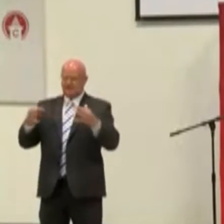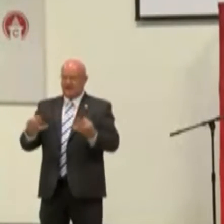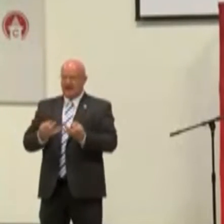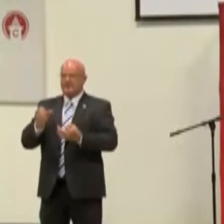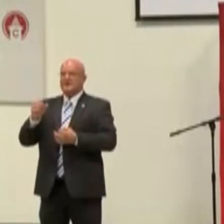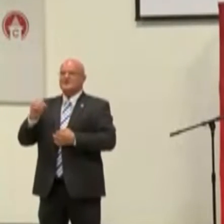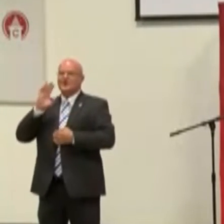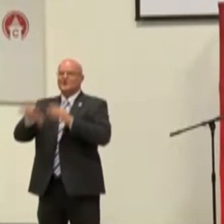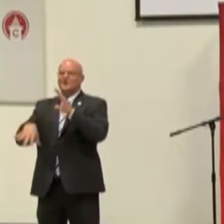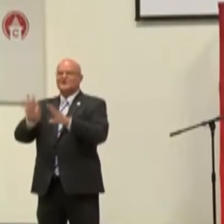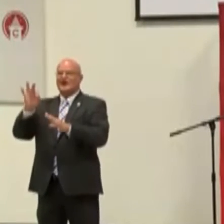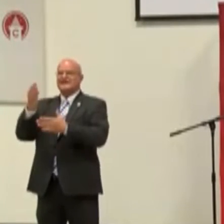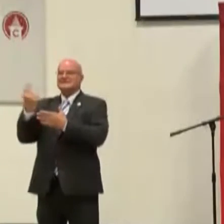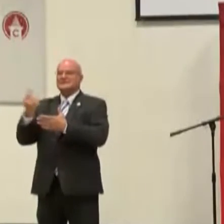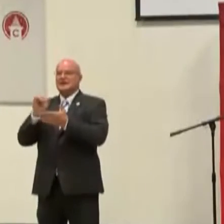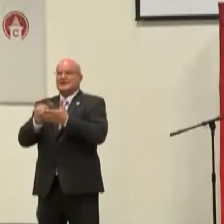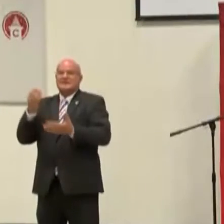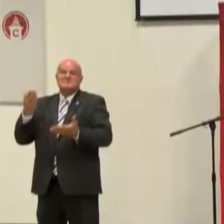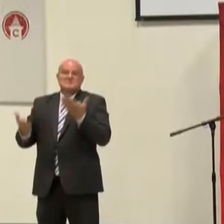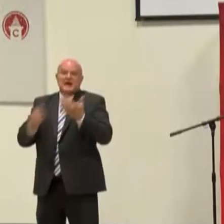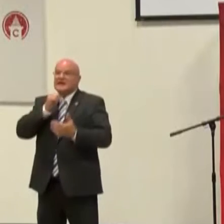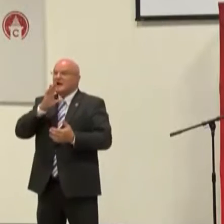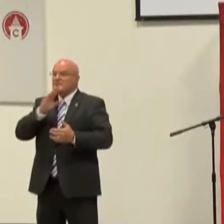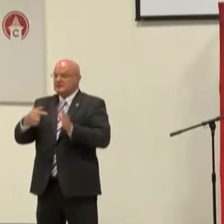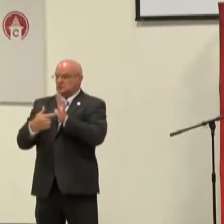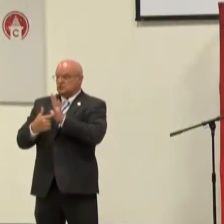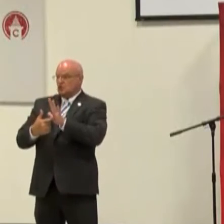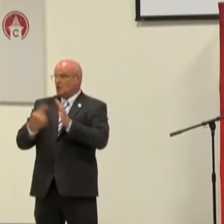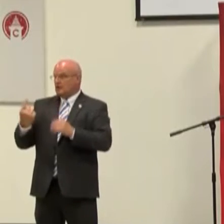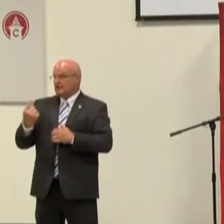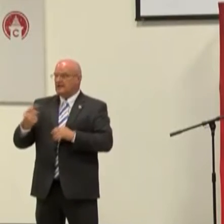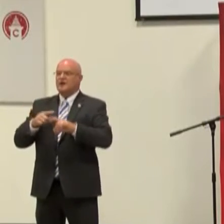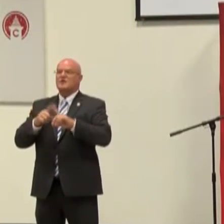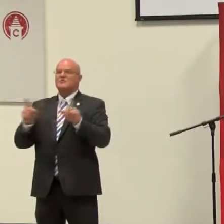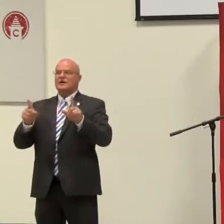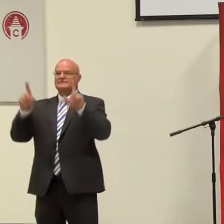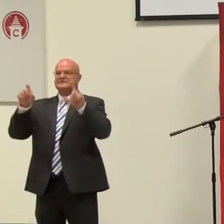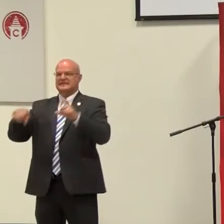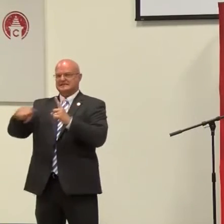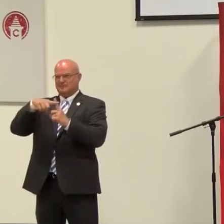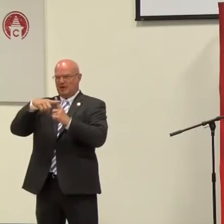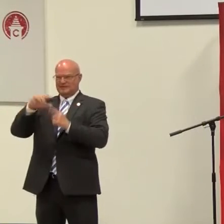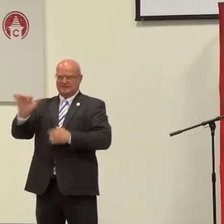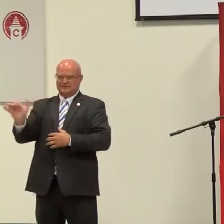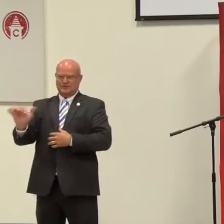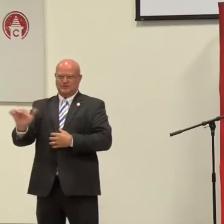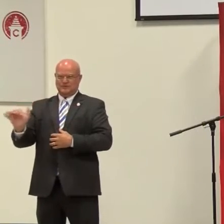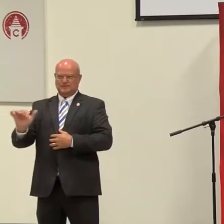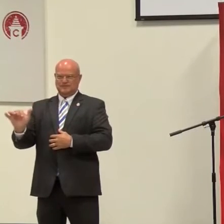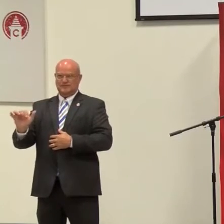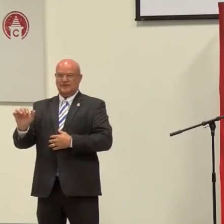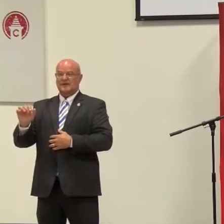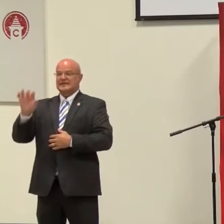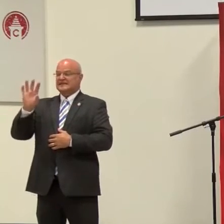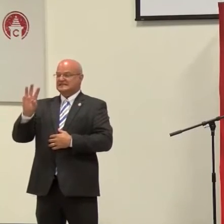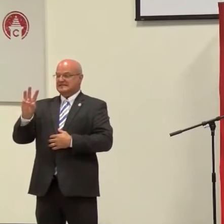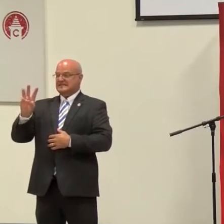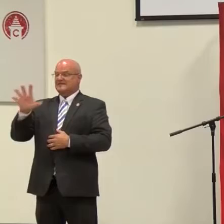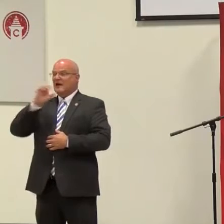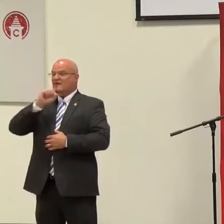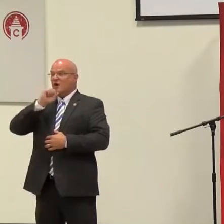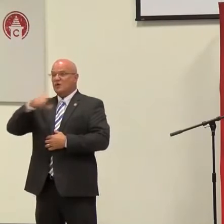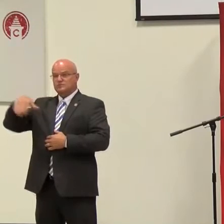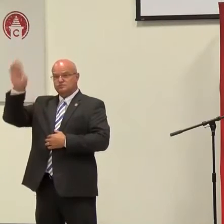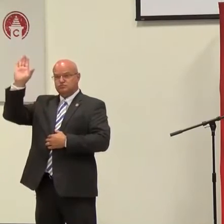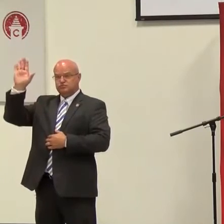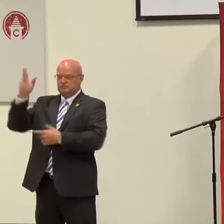and so you're going to find out somebody that might not be symptomatic, but they will test positive as well. 65 and older,